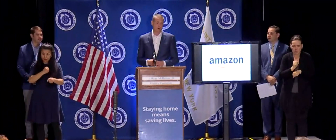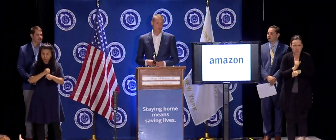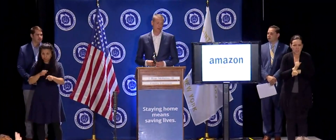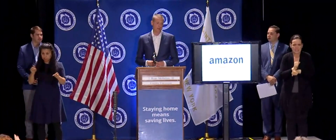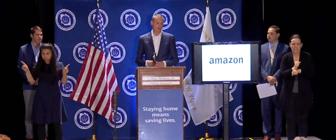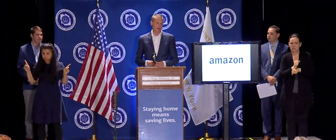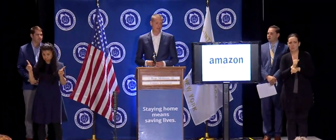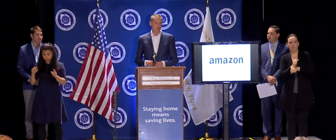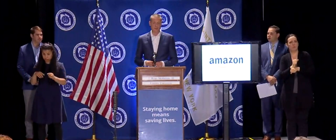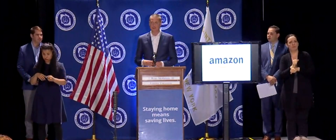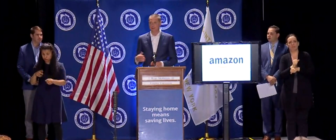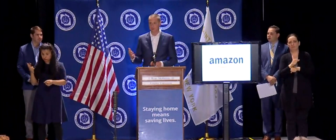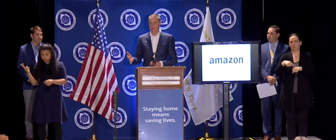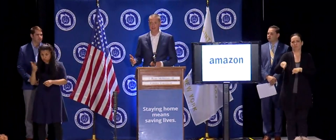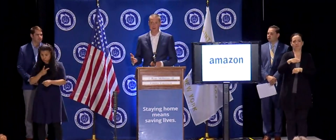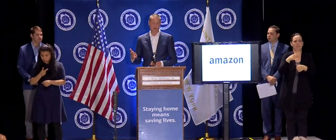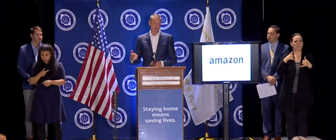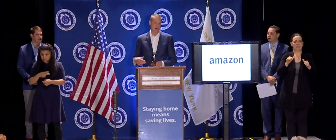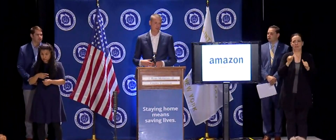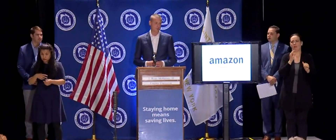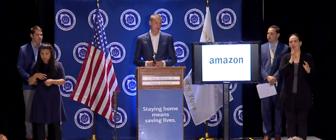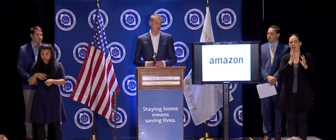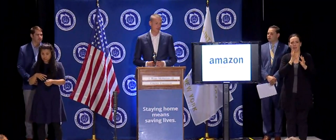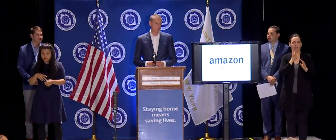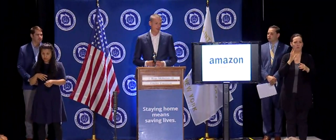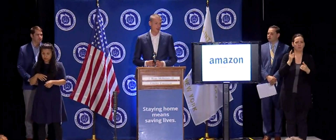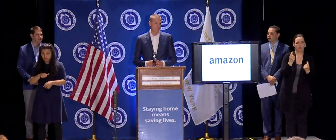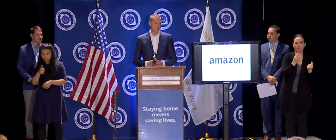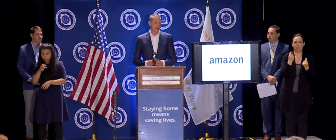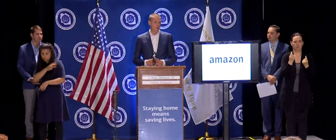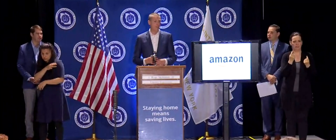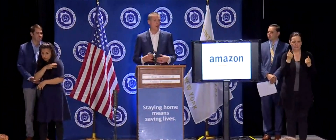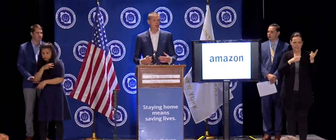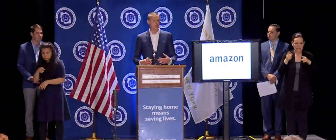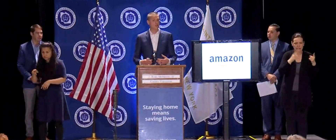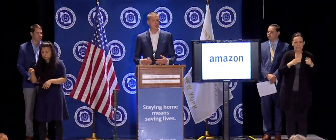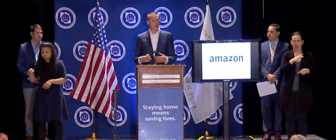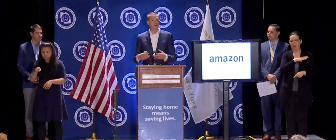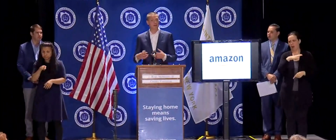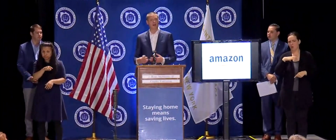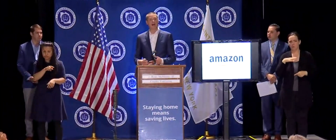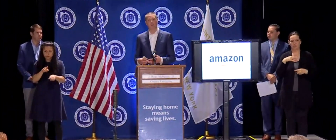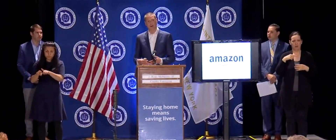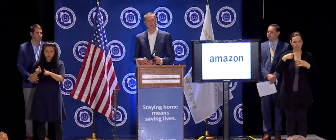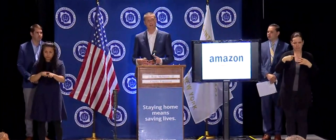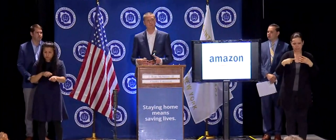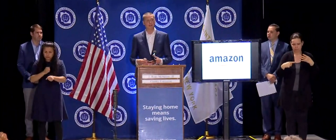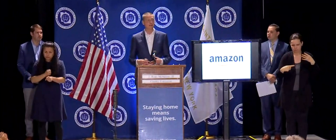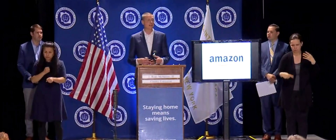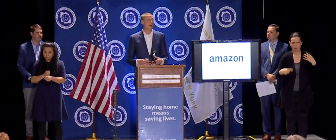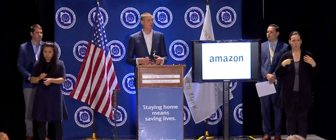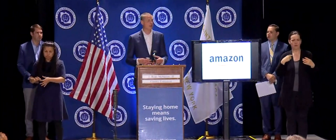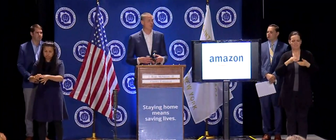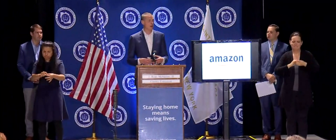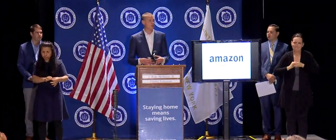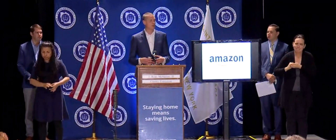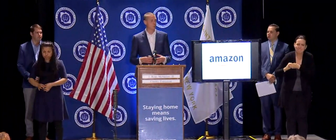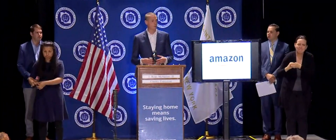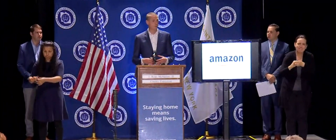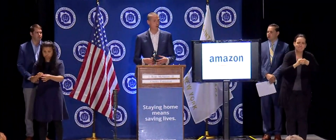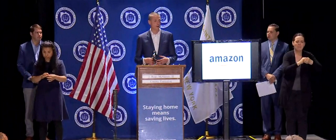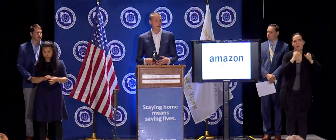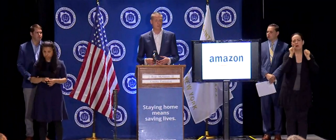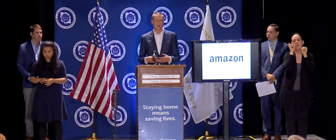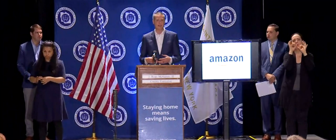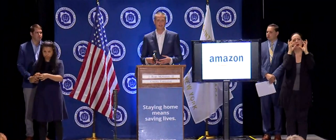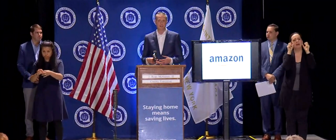for those who still have yet to speak, certainly Damian, Congressman, the partnership and the collaboration that has allowed this project to